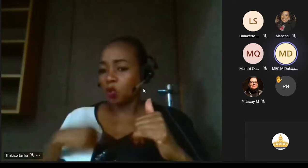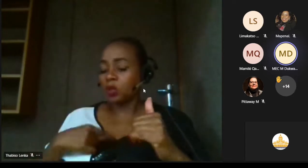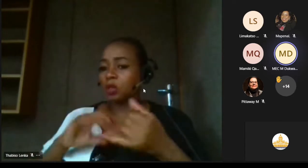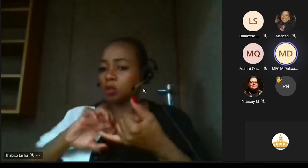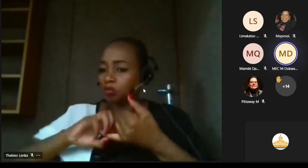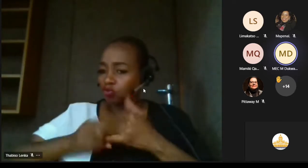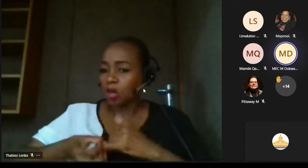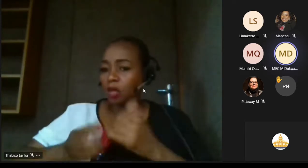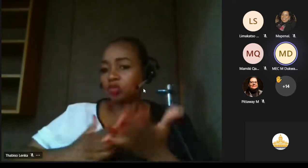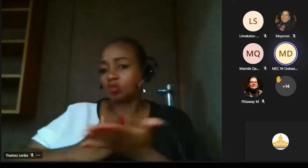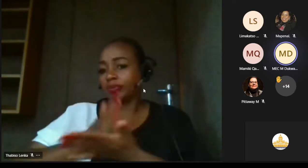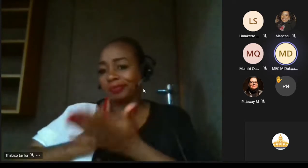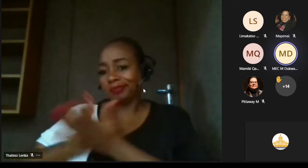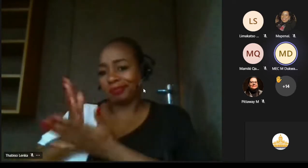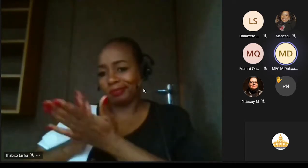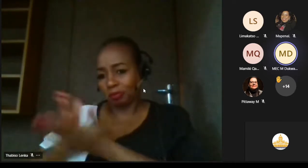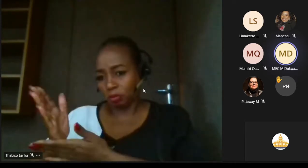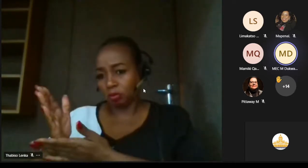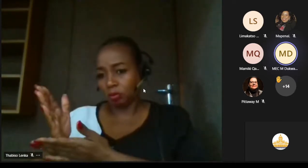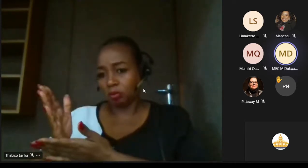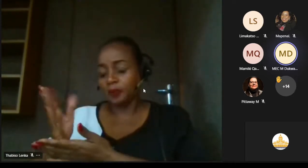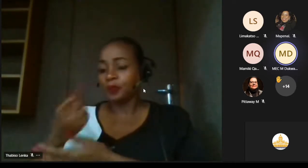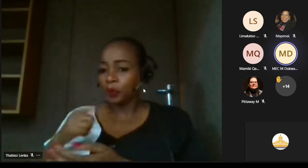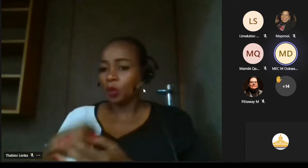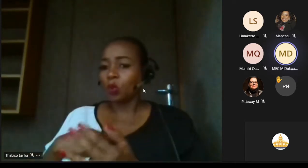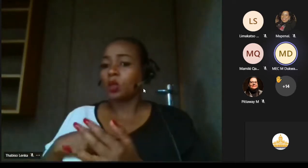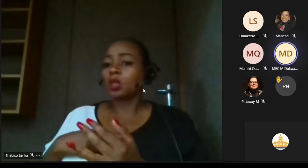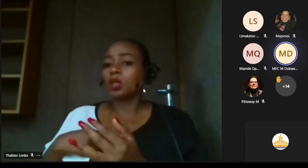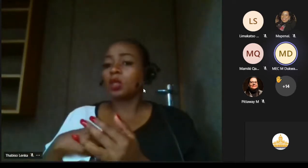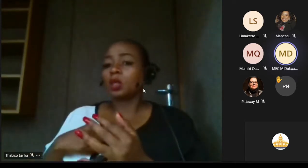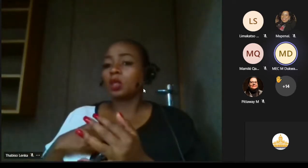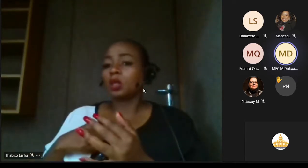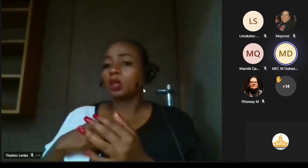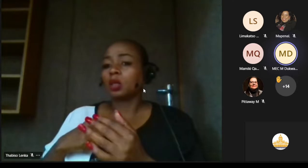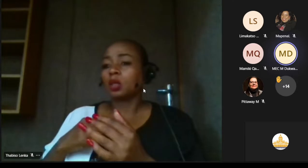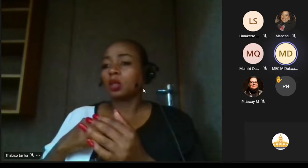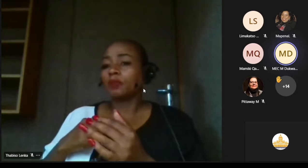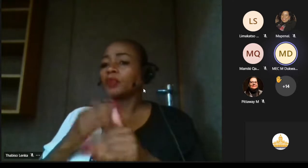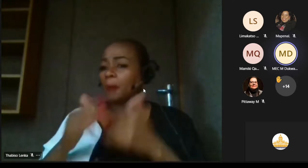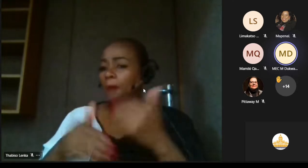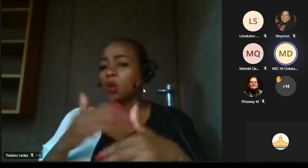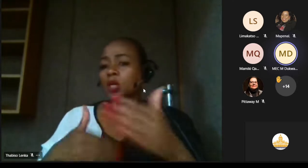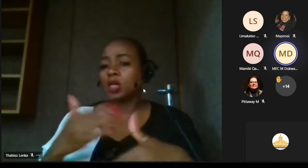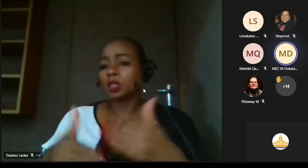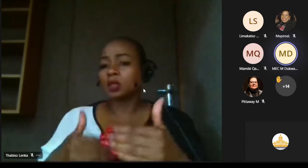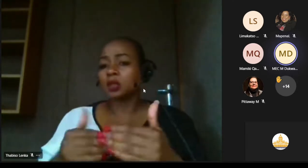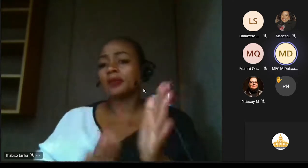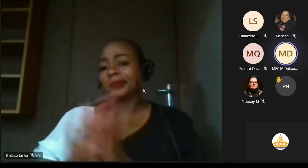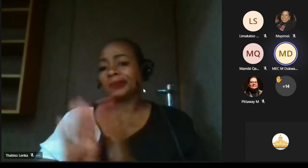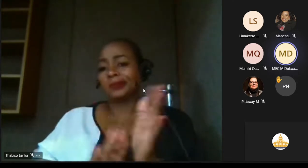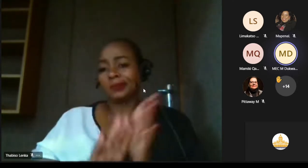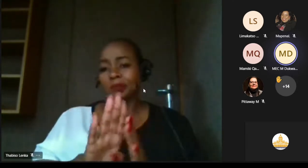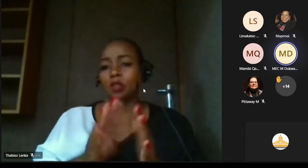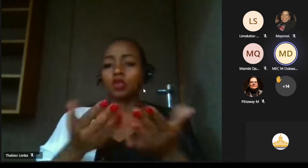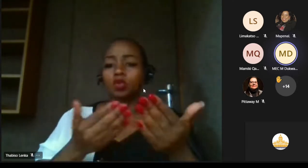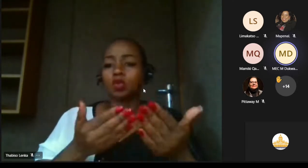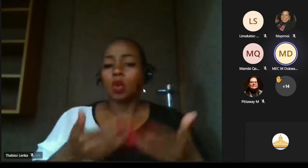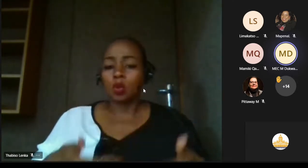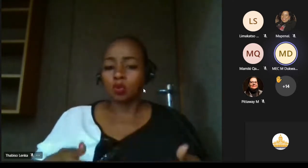government, we have made incredible progress and strides in delivering basic services to our communities, including